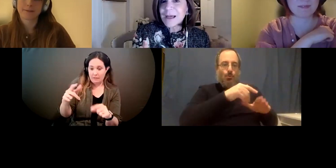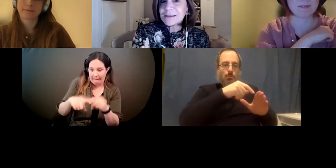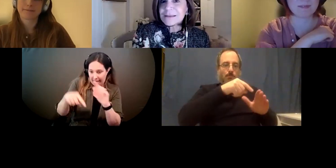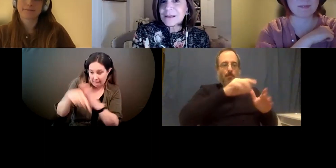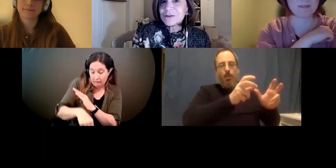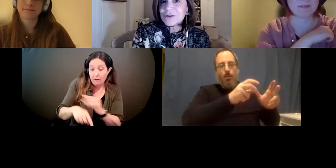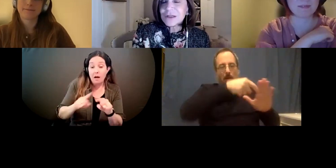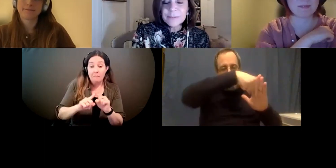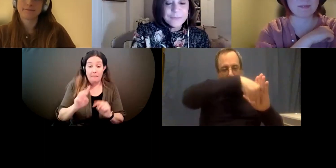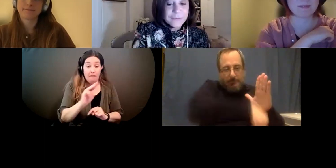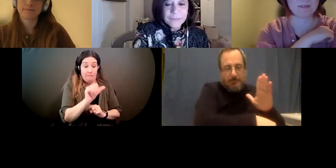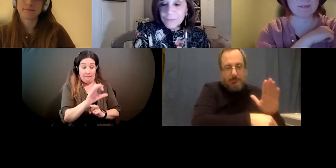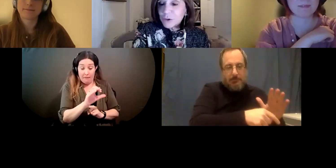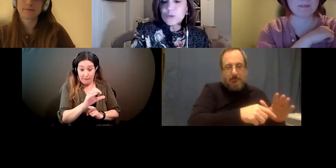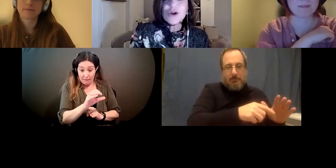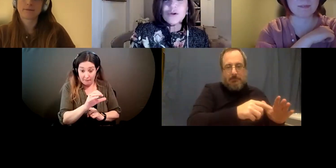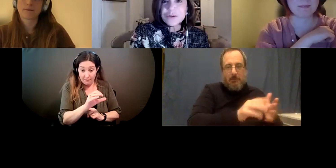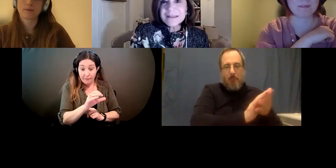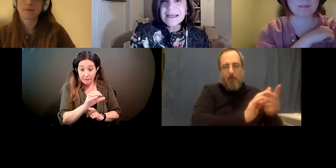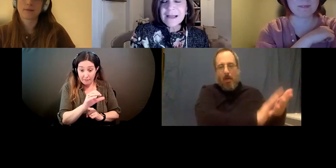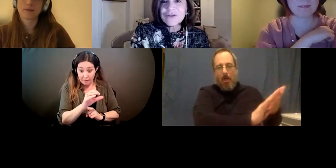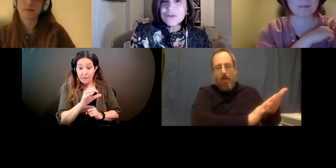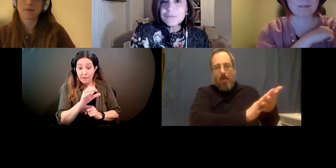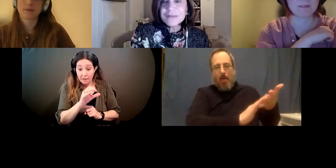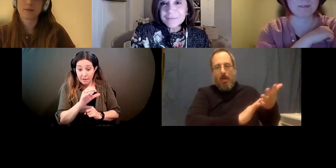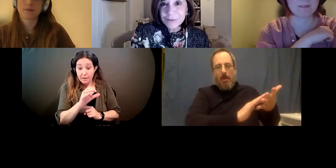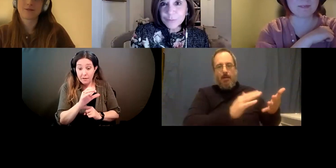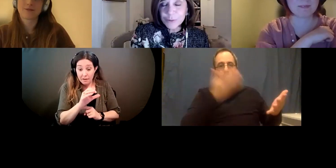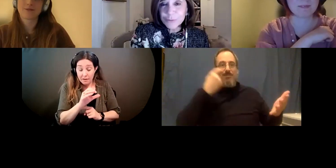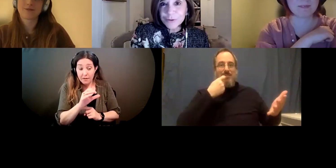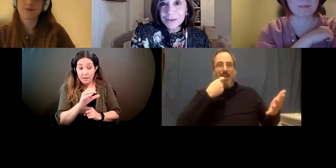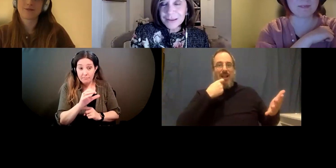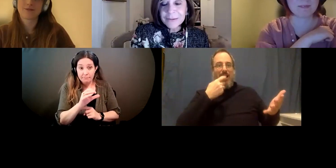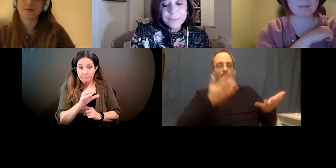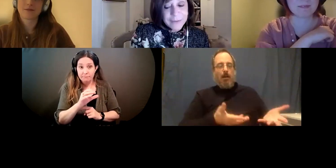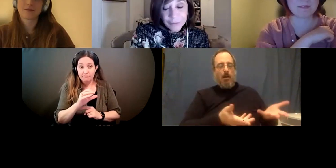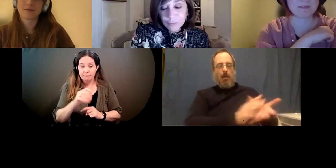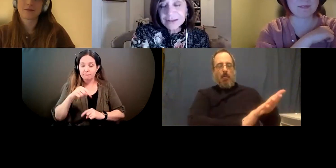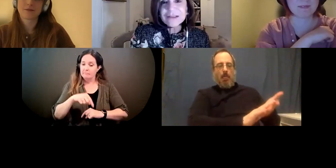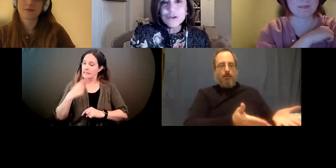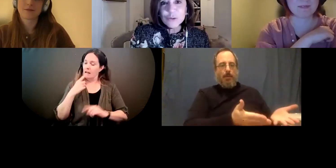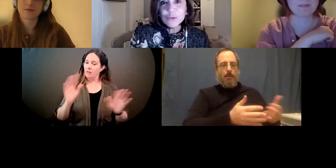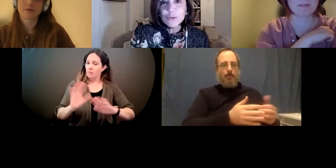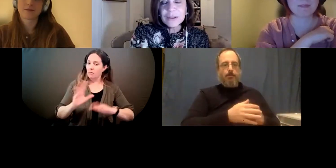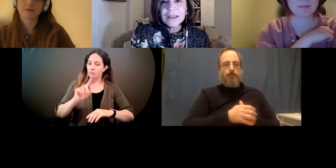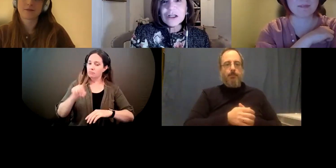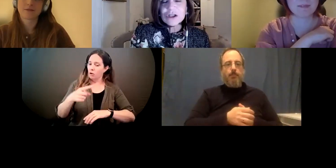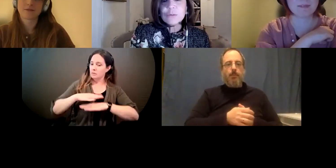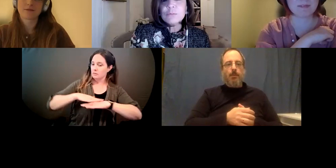of the Macintosh, you were told to stay on the surface of the computer and really